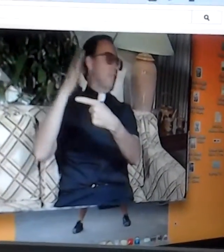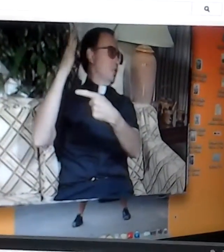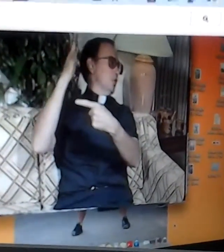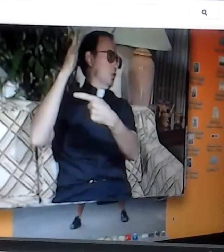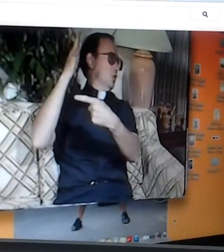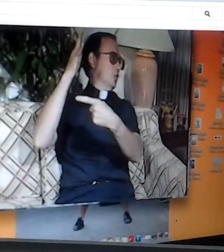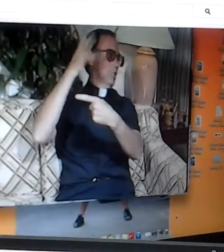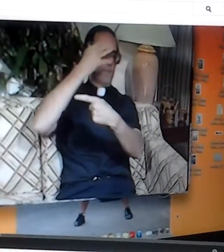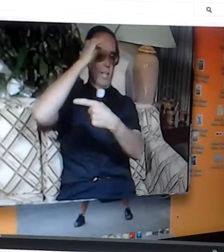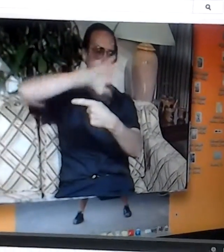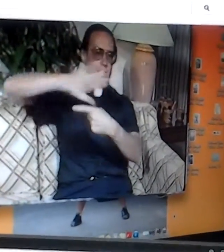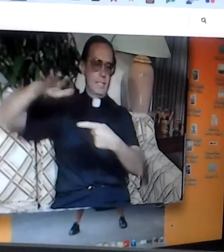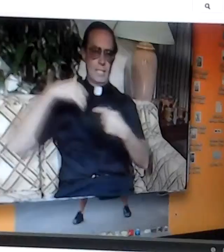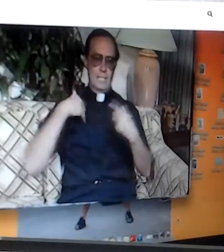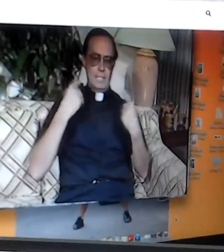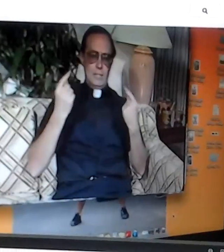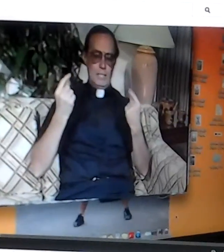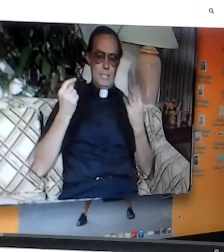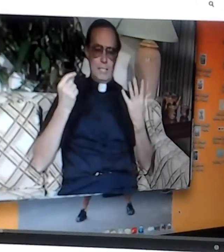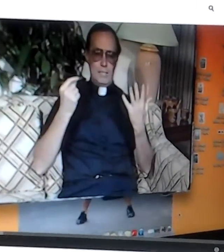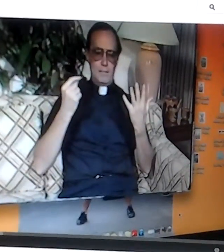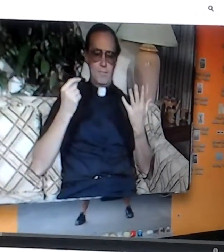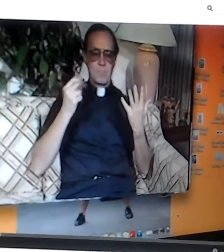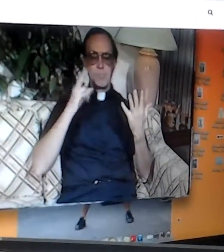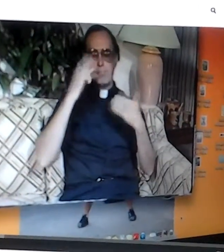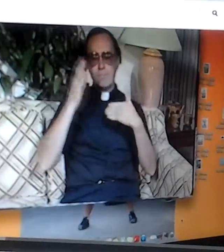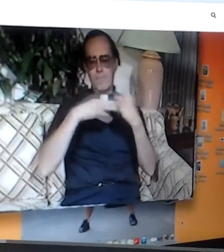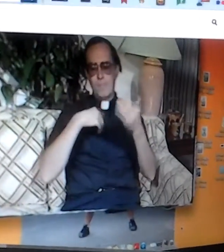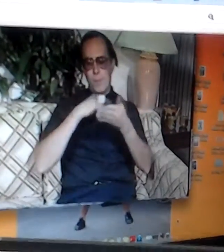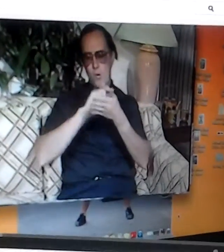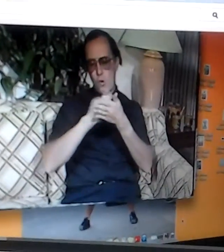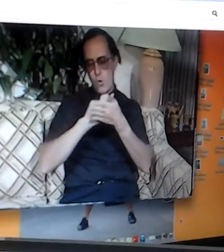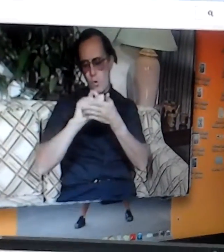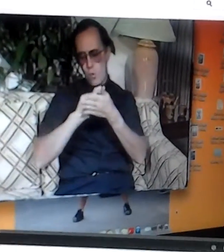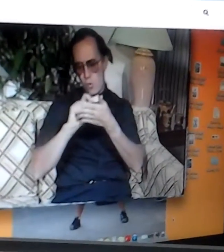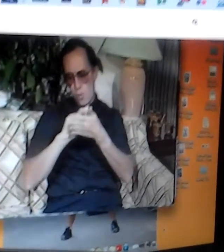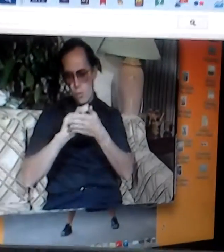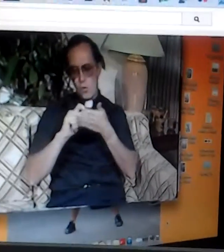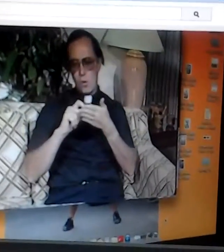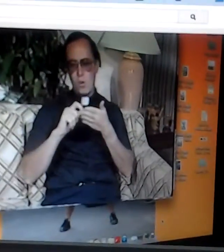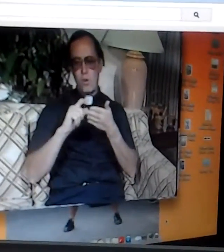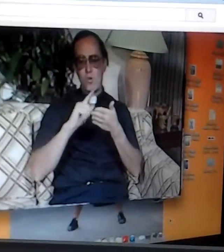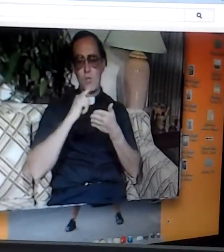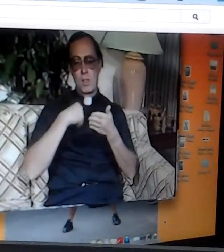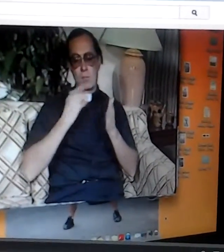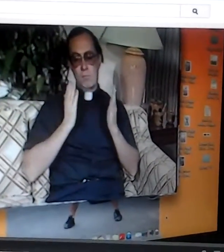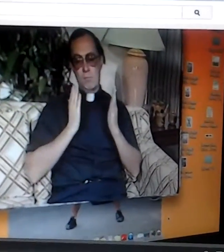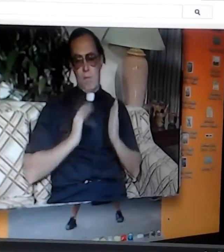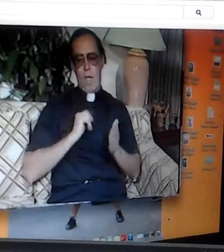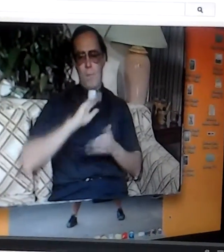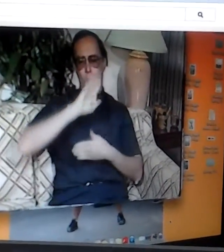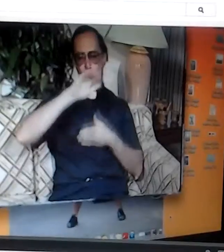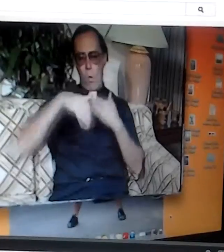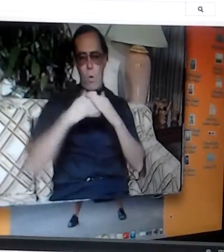I was stuck on one of the words. It's like, what do I do? Anyways, I wrote them a letter.